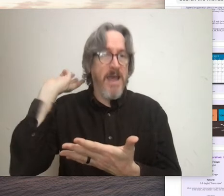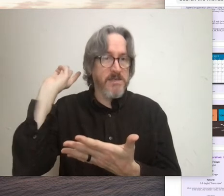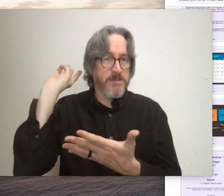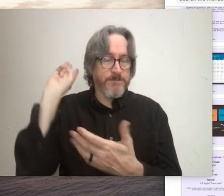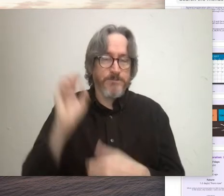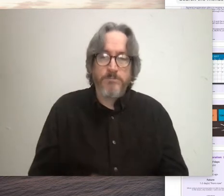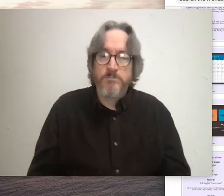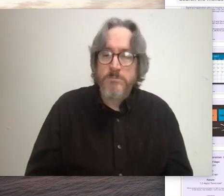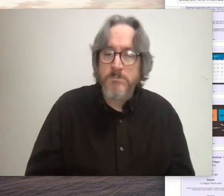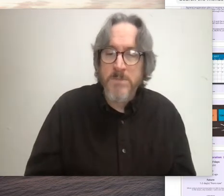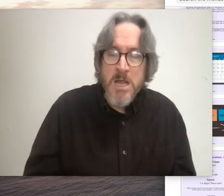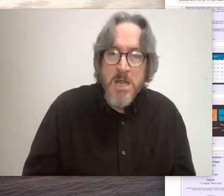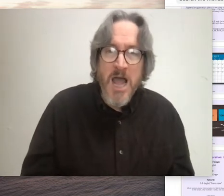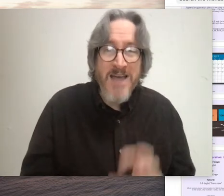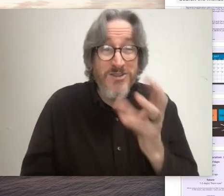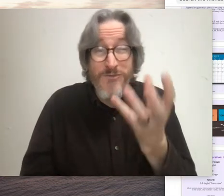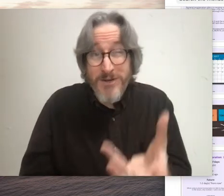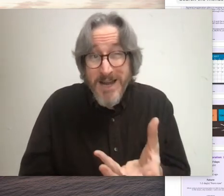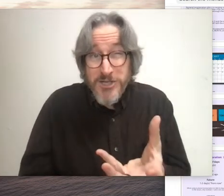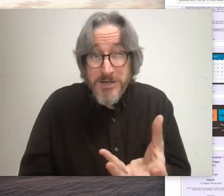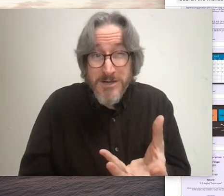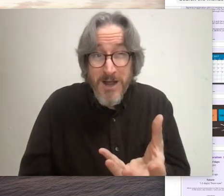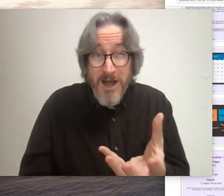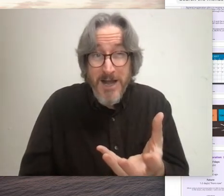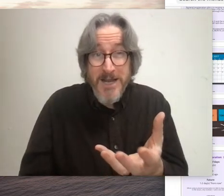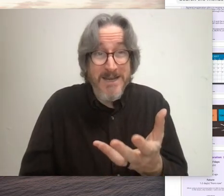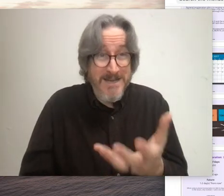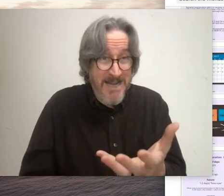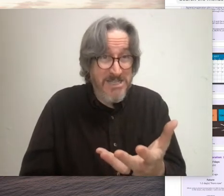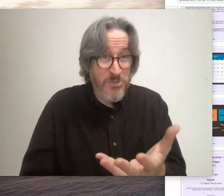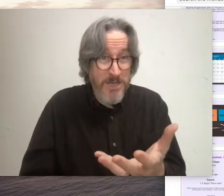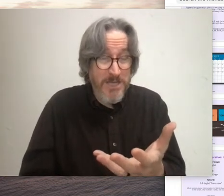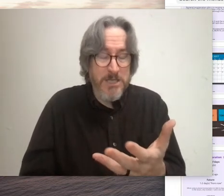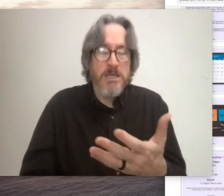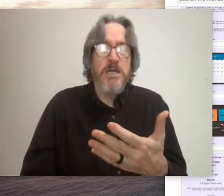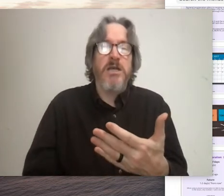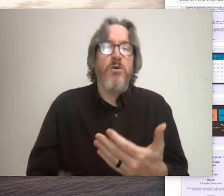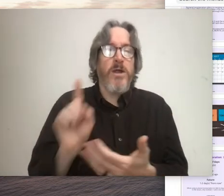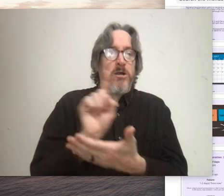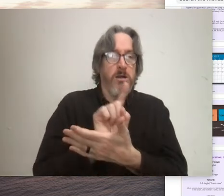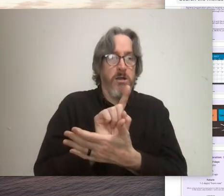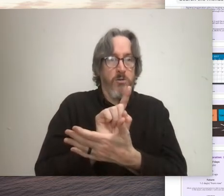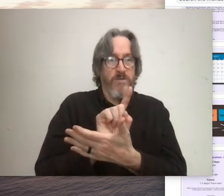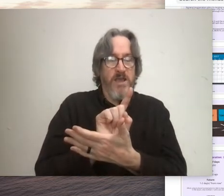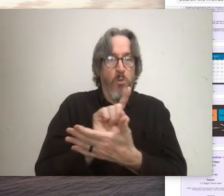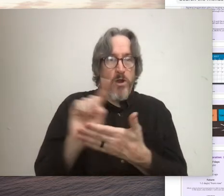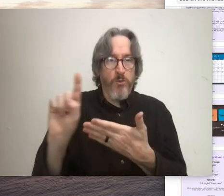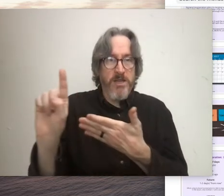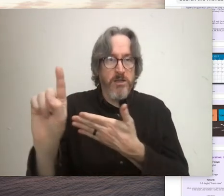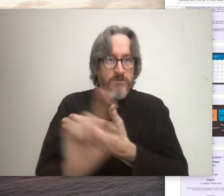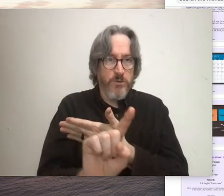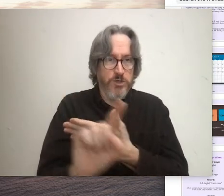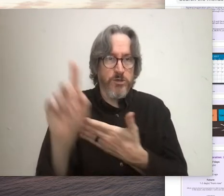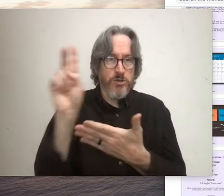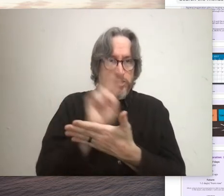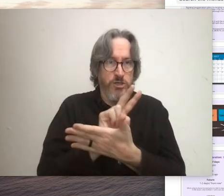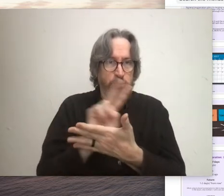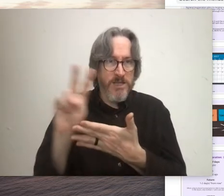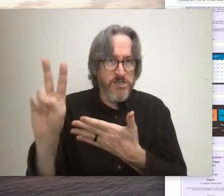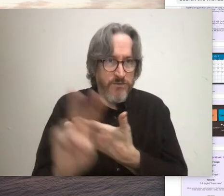6 weeks past. There's a variation on next week where we've got 1 week